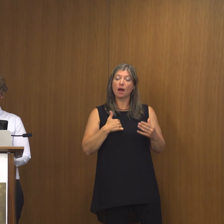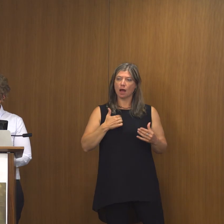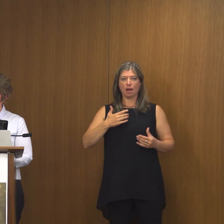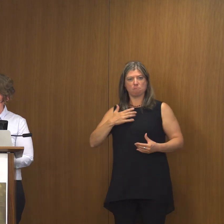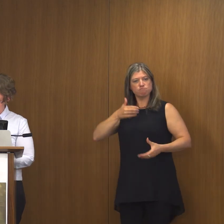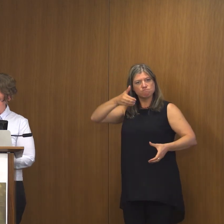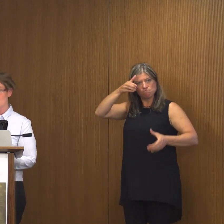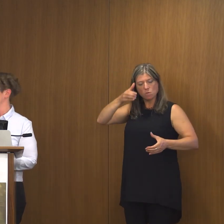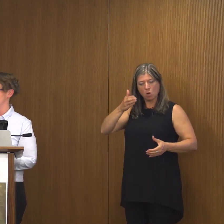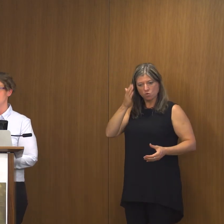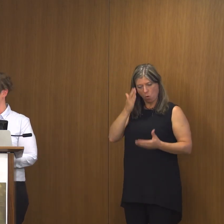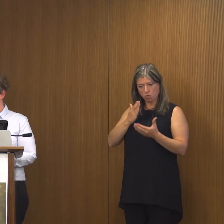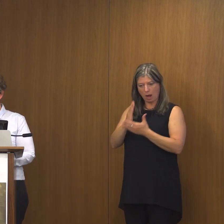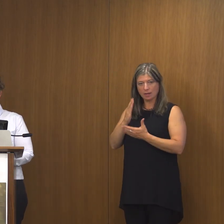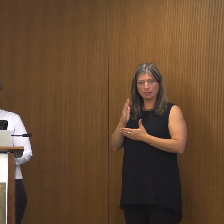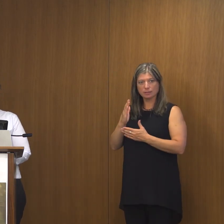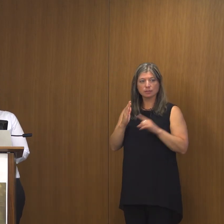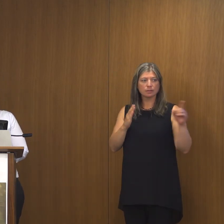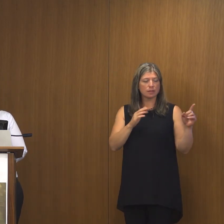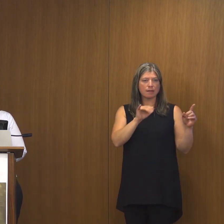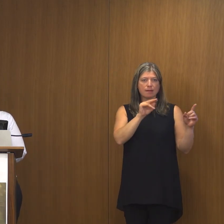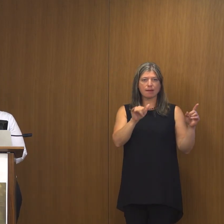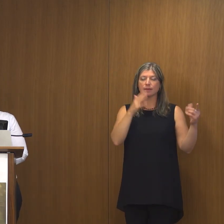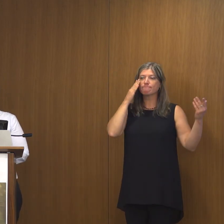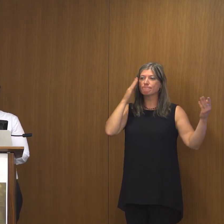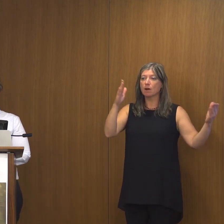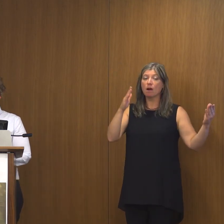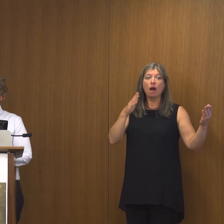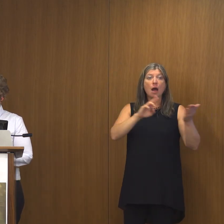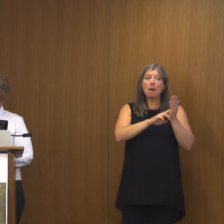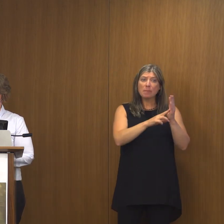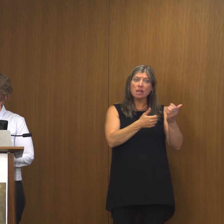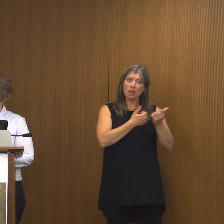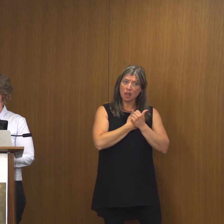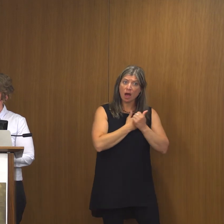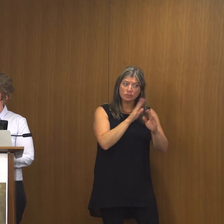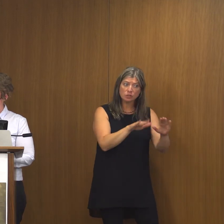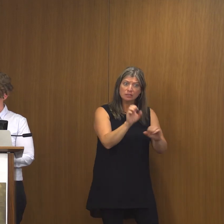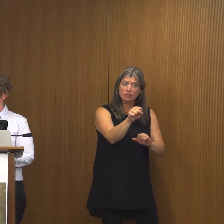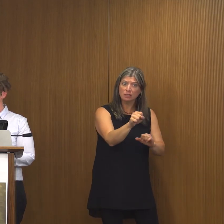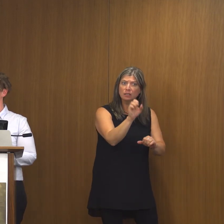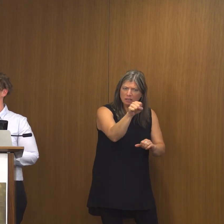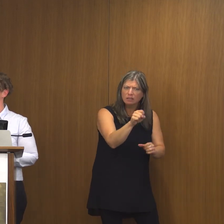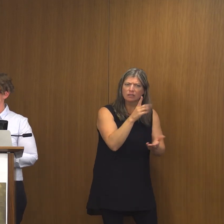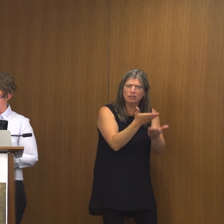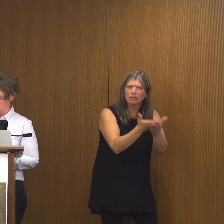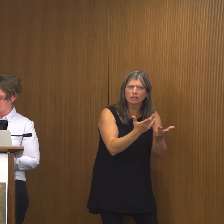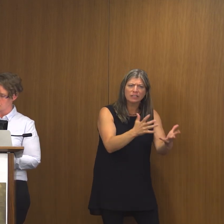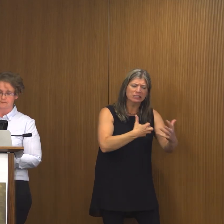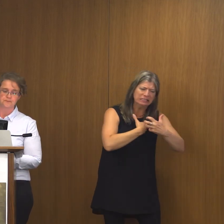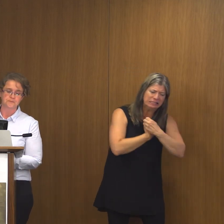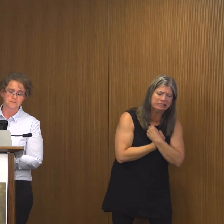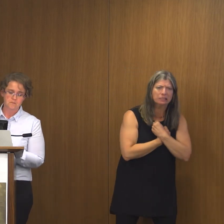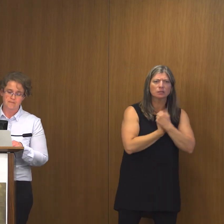fight for my child's rights, while Annie did not. Not because she loves her children any less and any completely than I do, she lives for